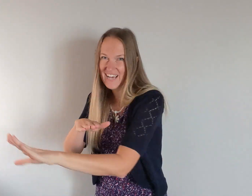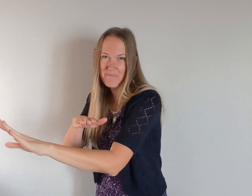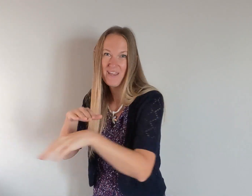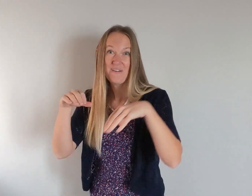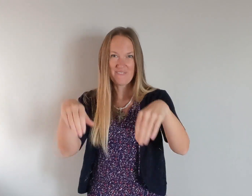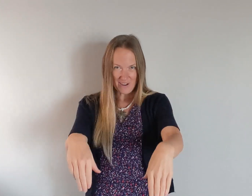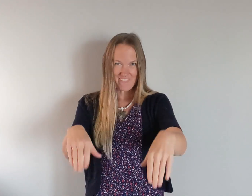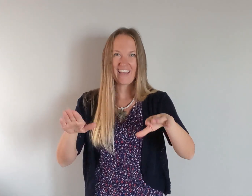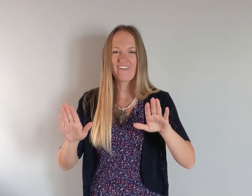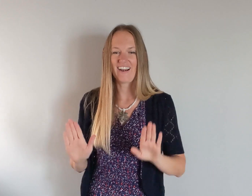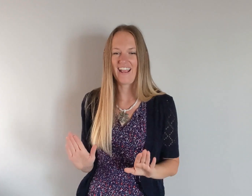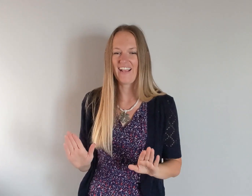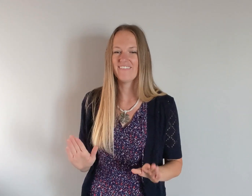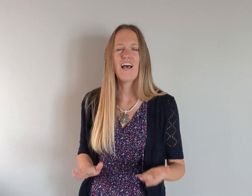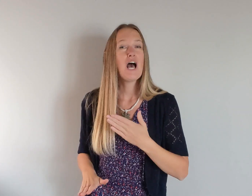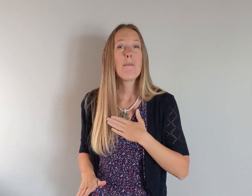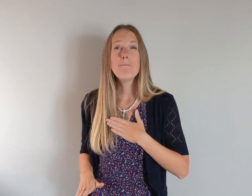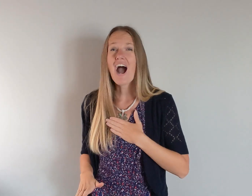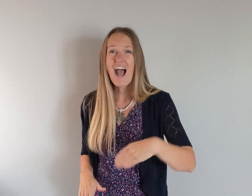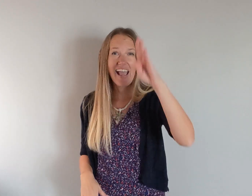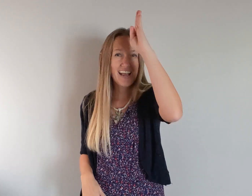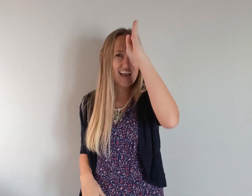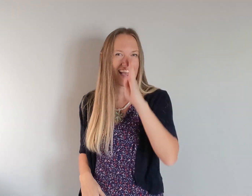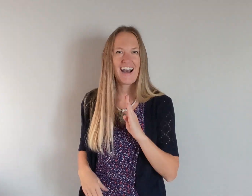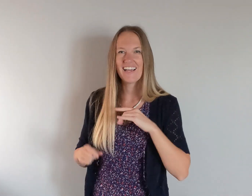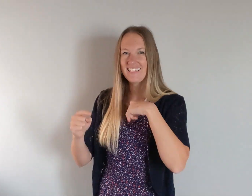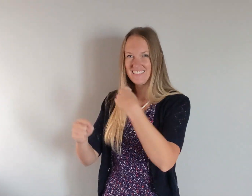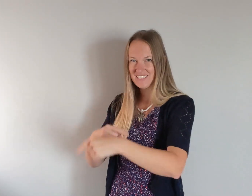up from that grave. My